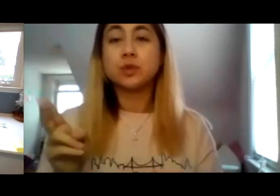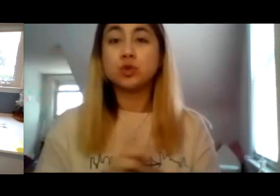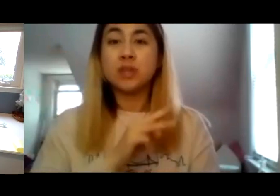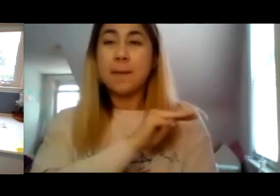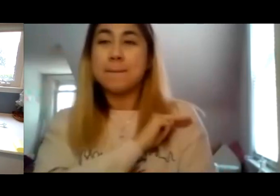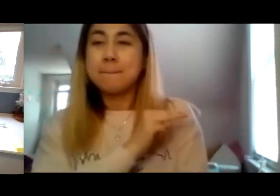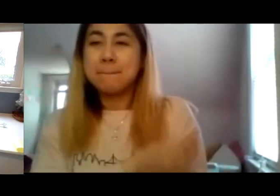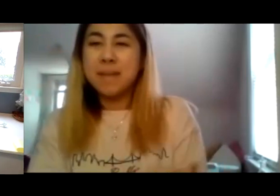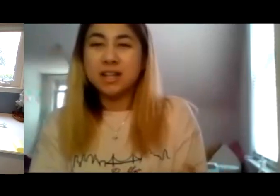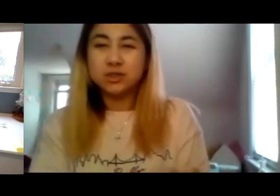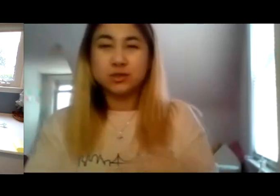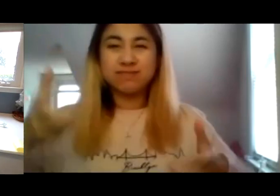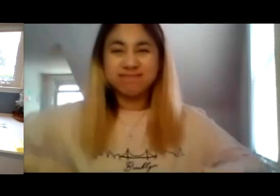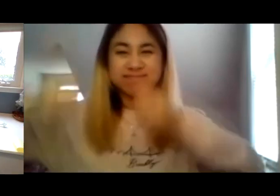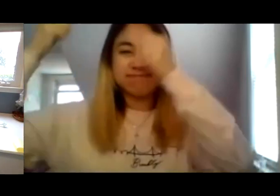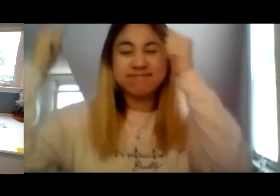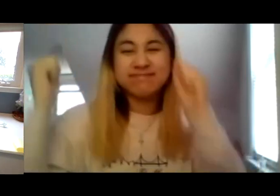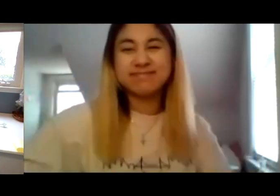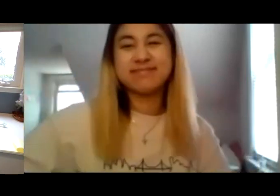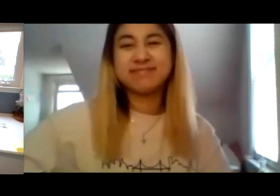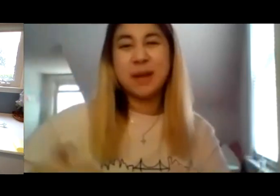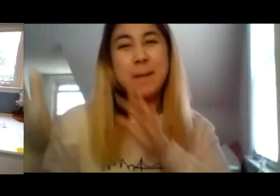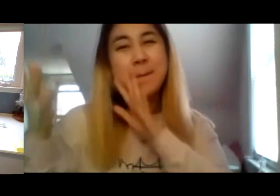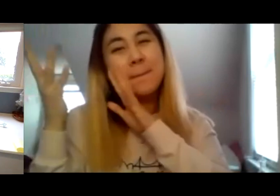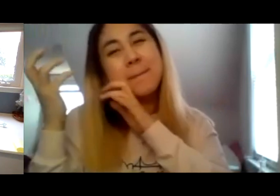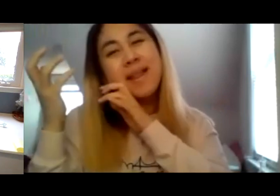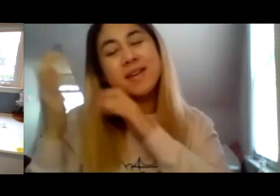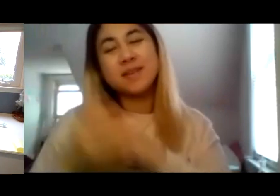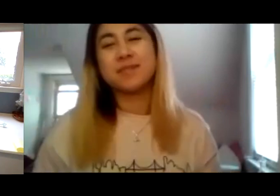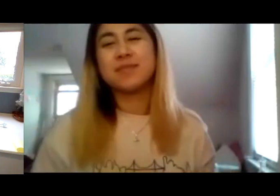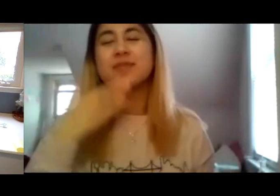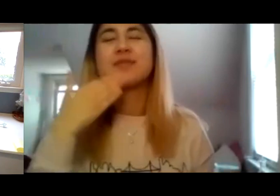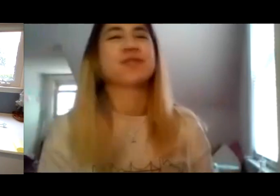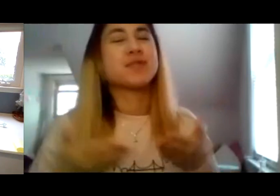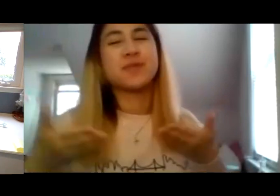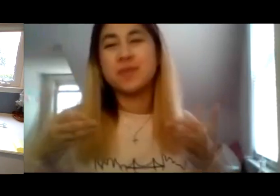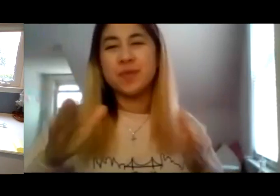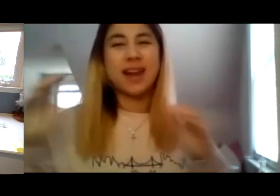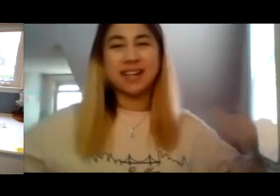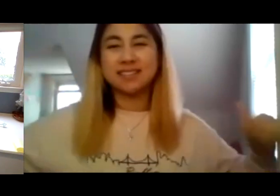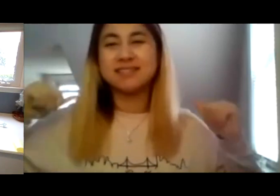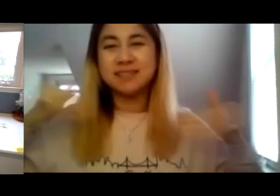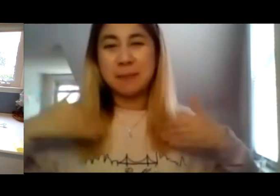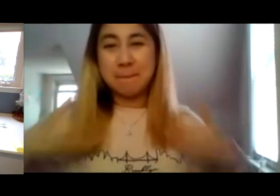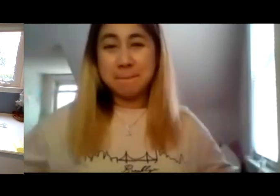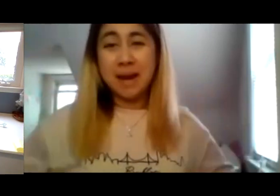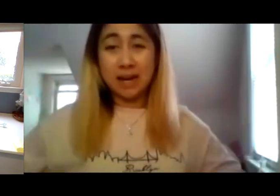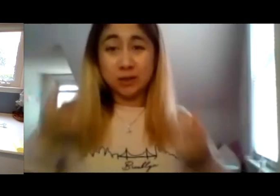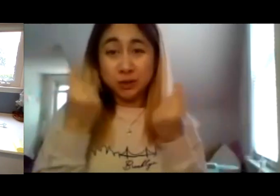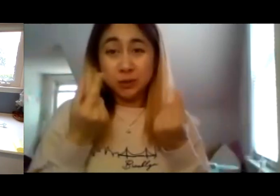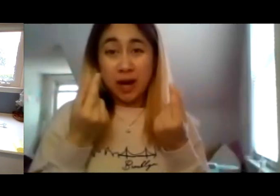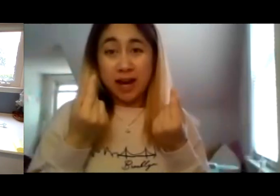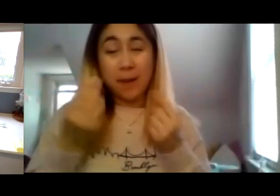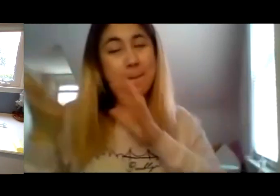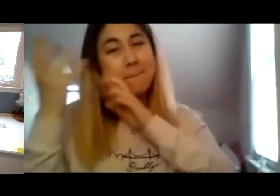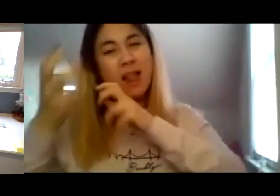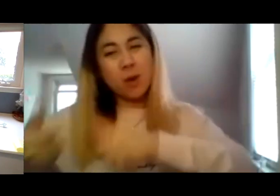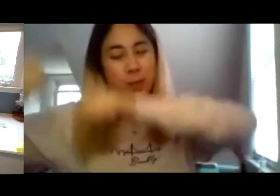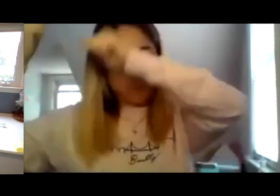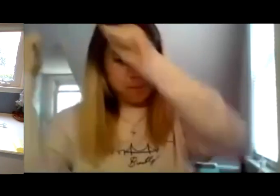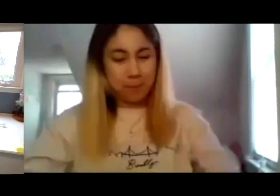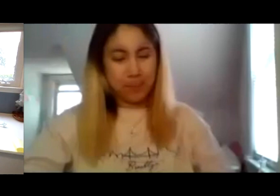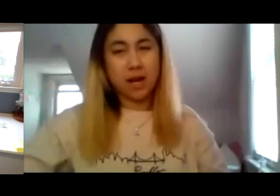to slam those pillows. Really good way to exercise our body is to slam those